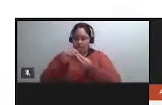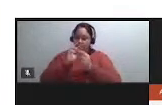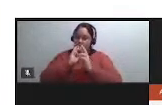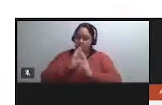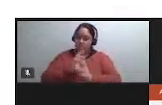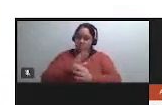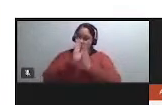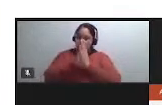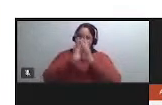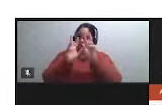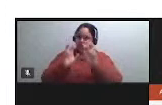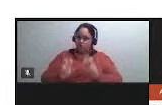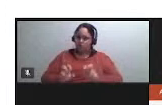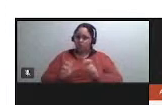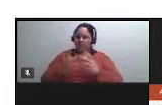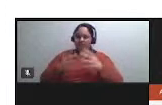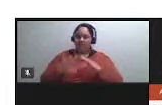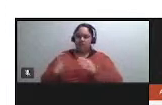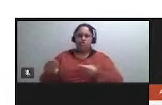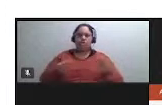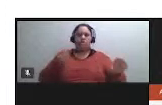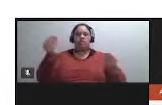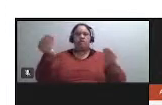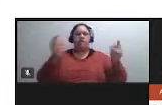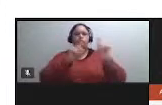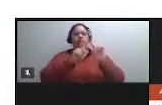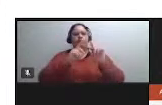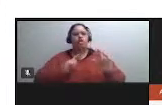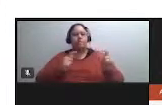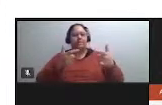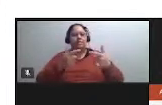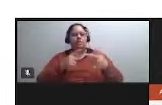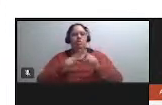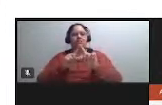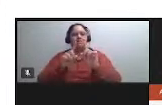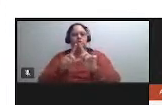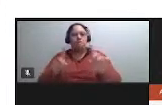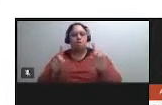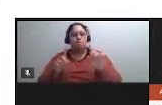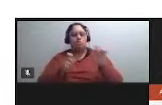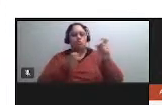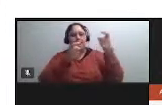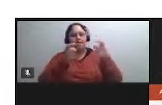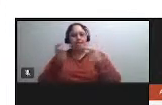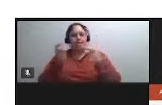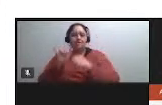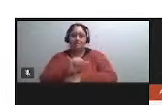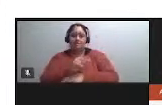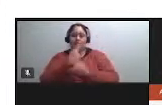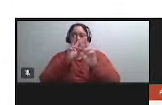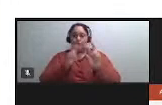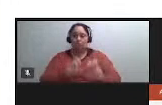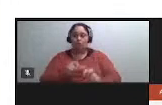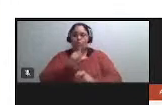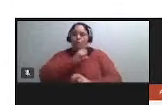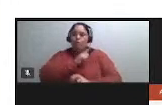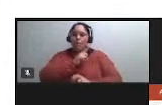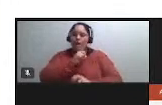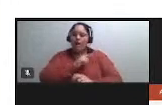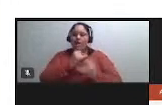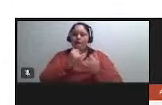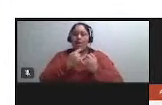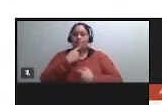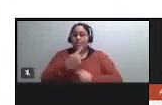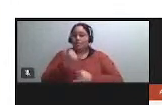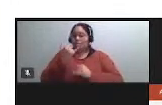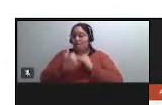issues that were raised were directed to different committees or departments to deal with those issues, because like we